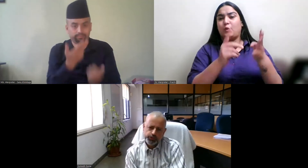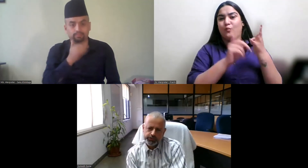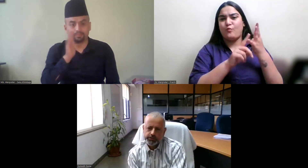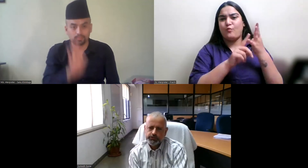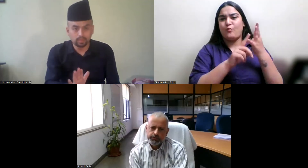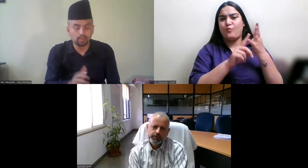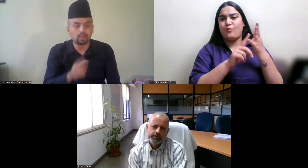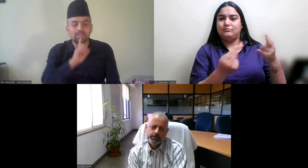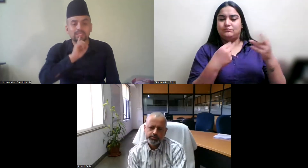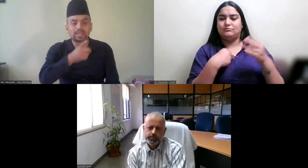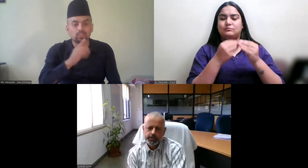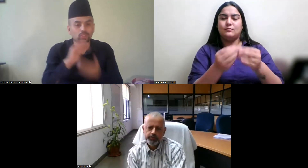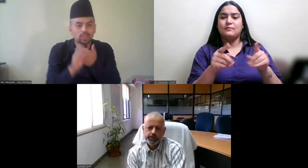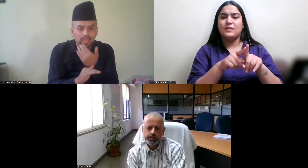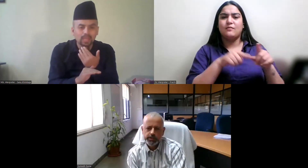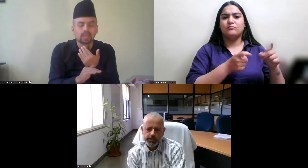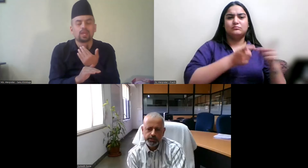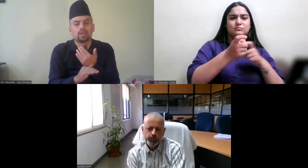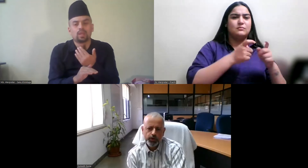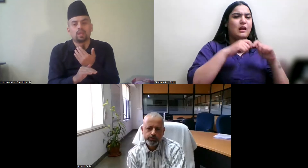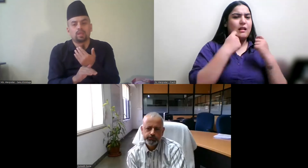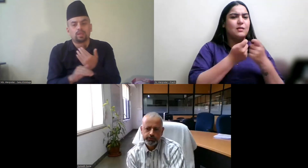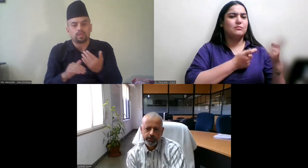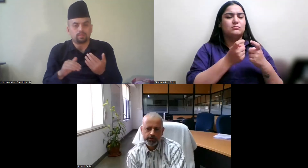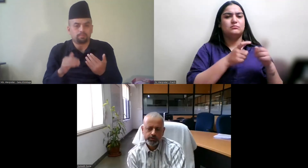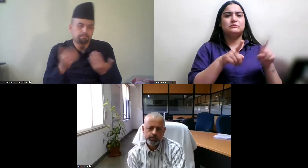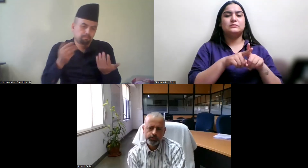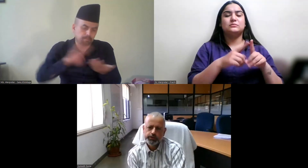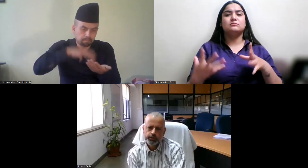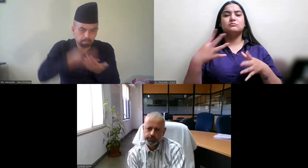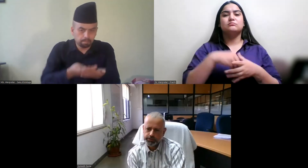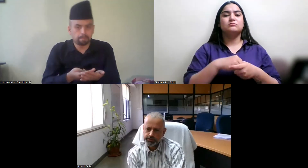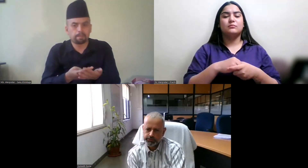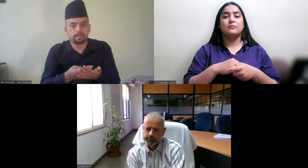Governance process inevitably involves